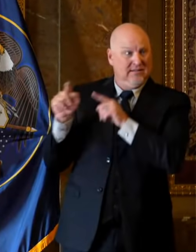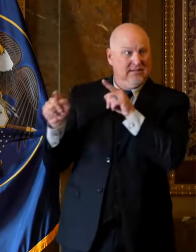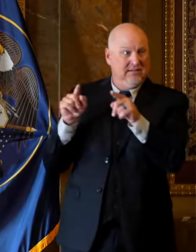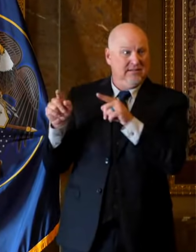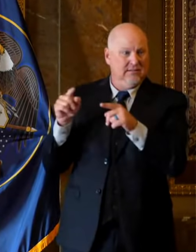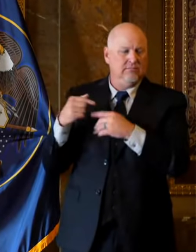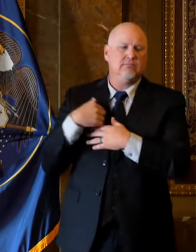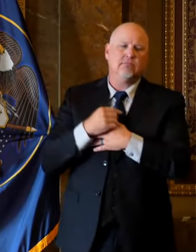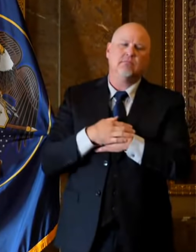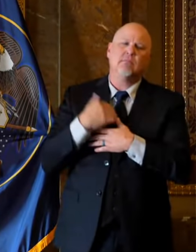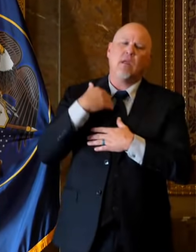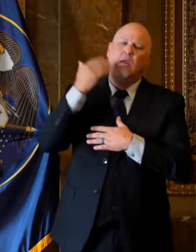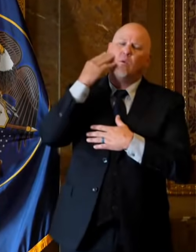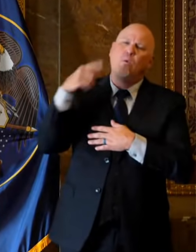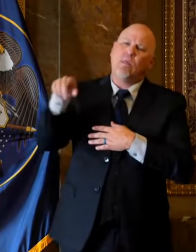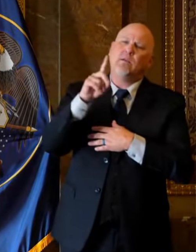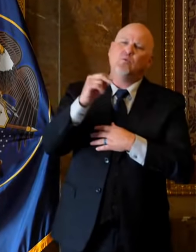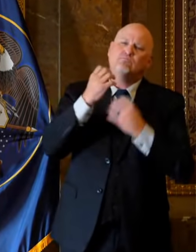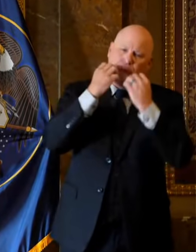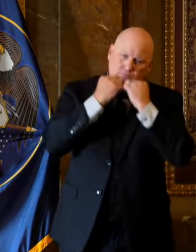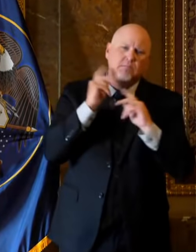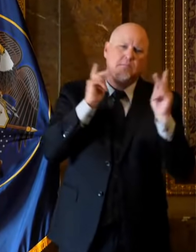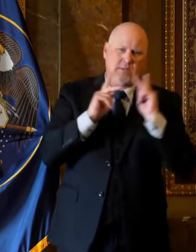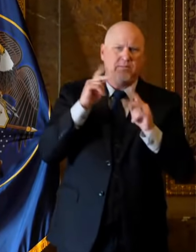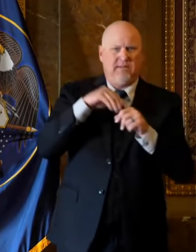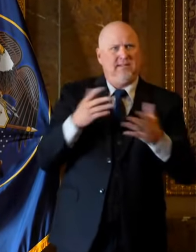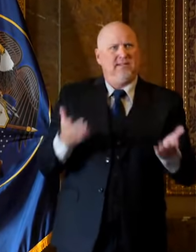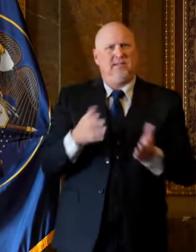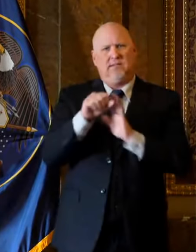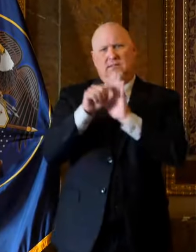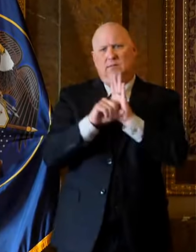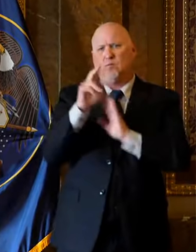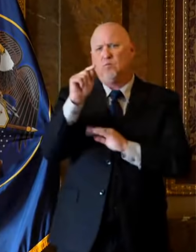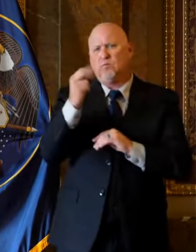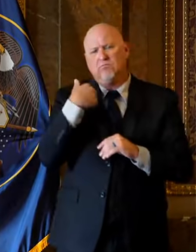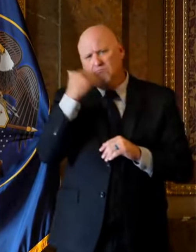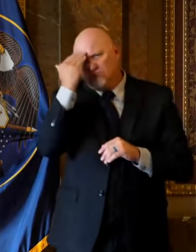them. God bless our healthcare workers.